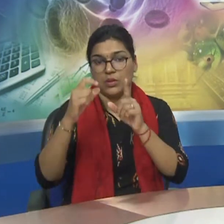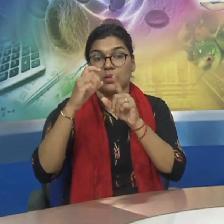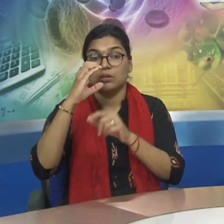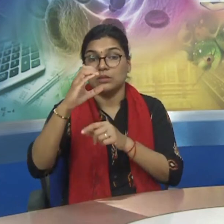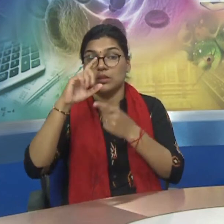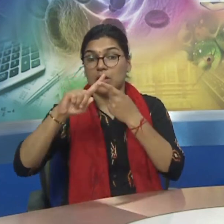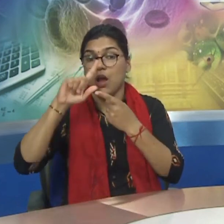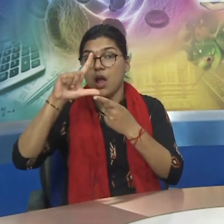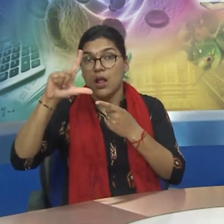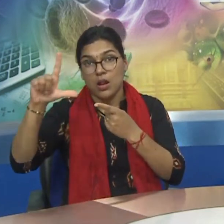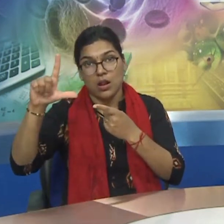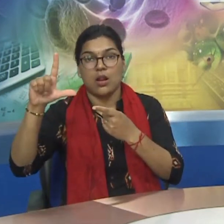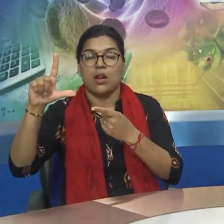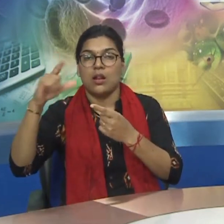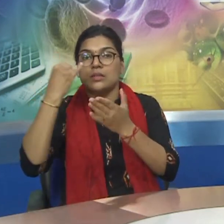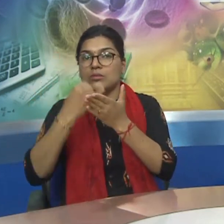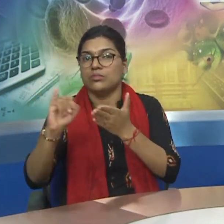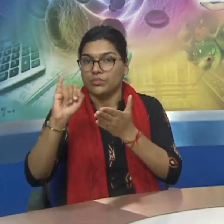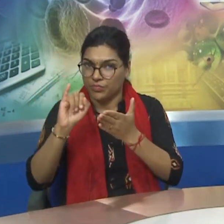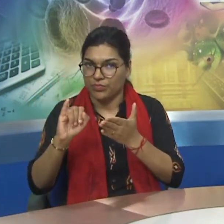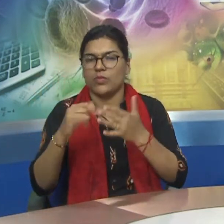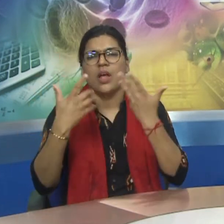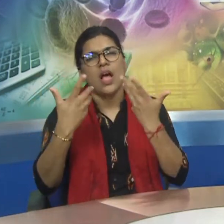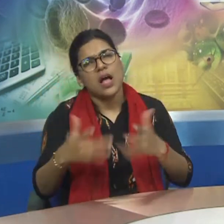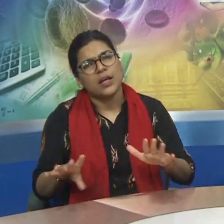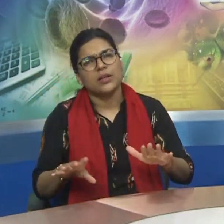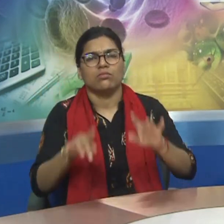Now this is another